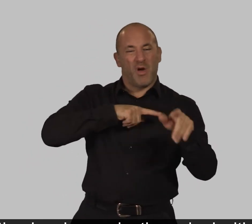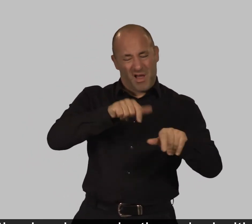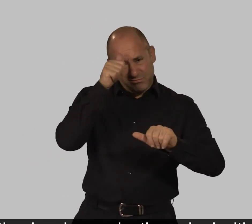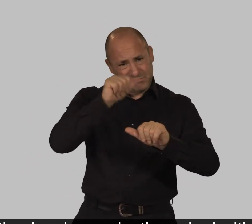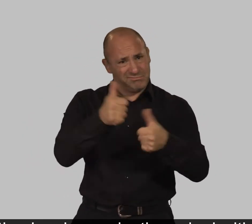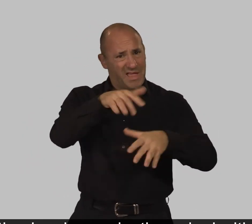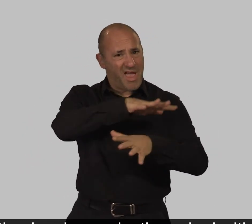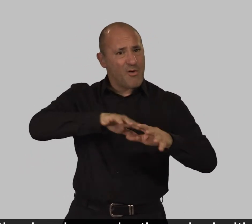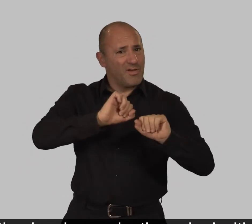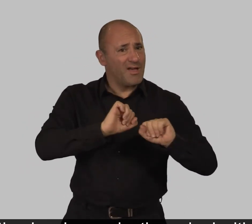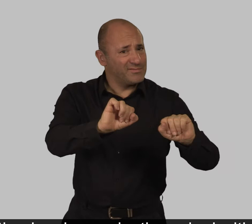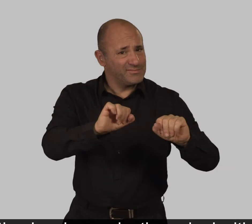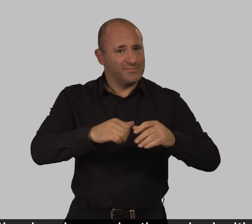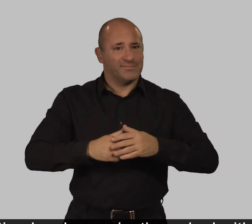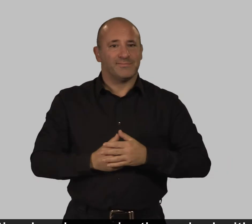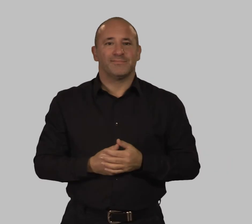they know best.